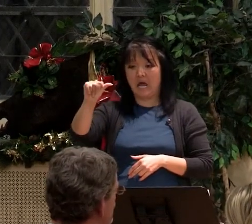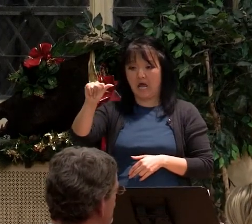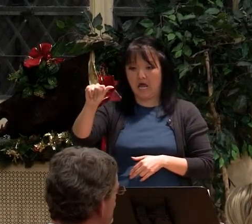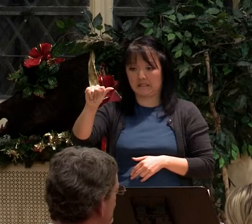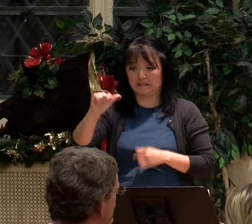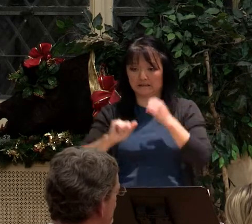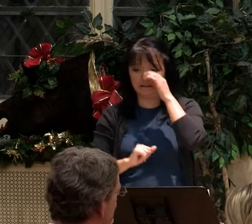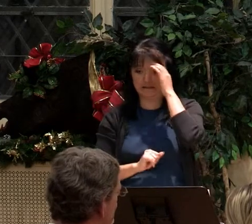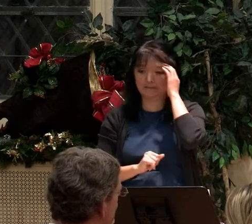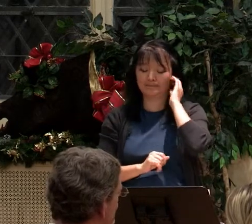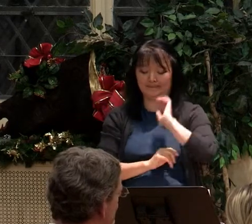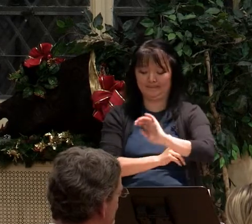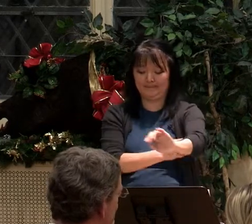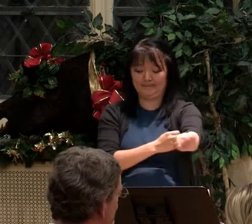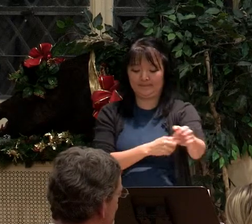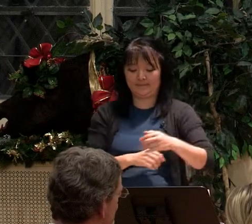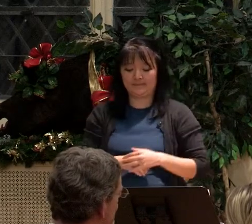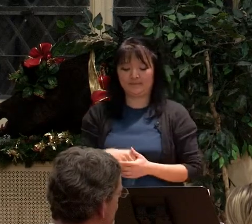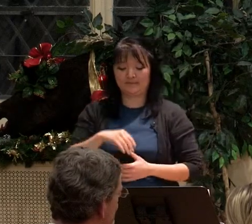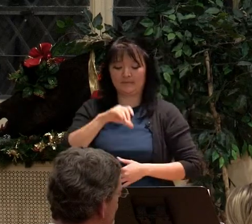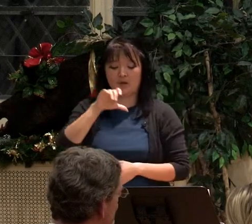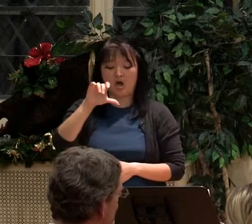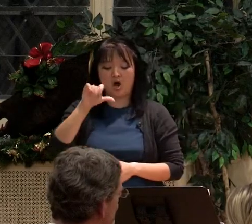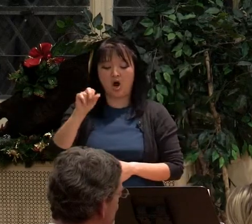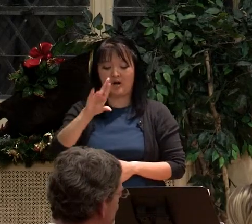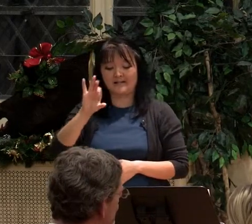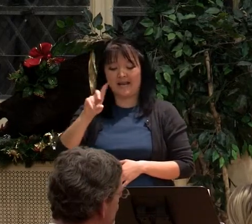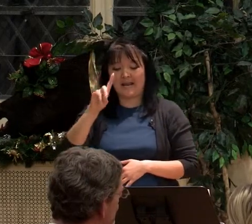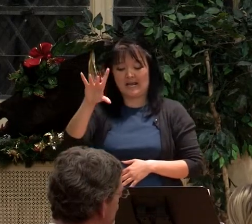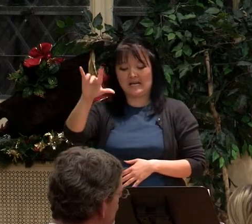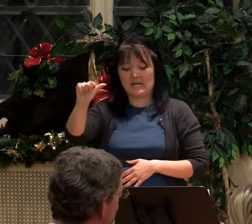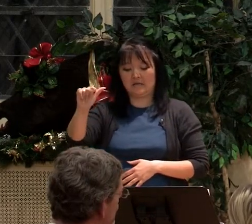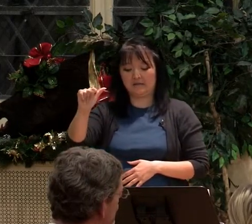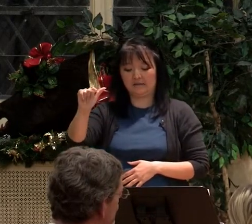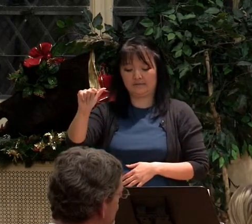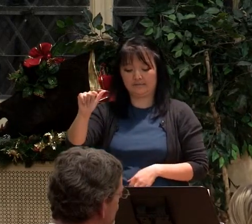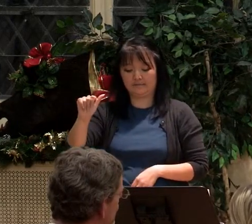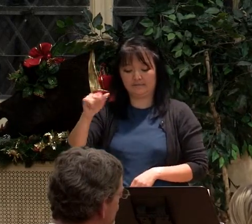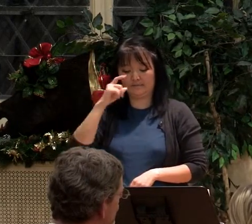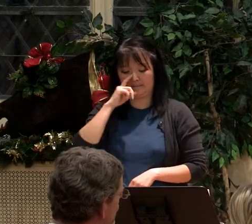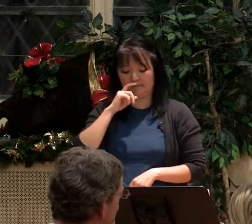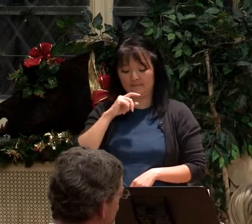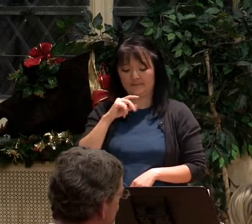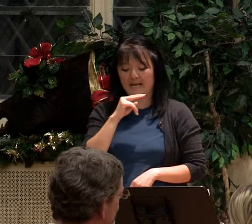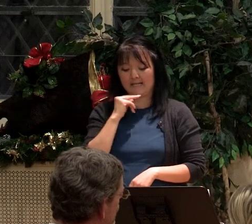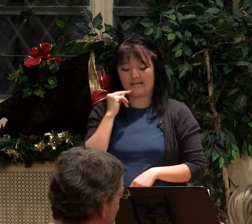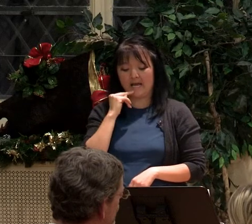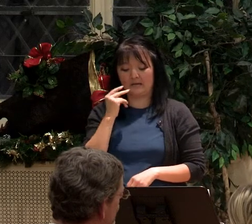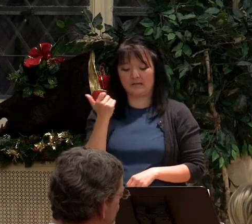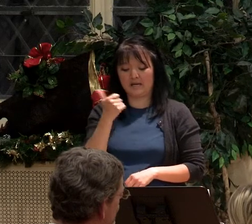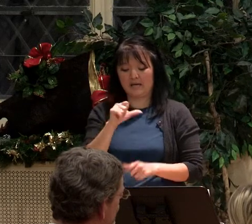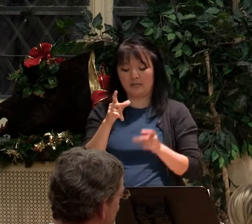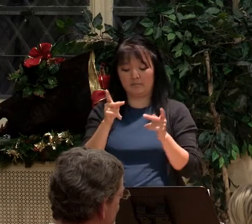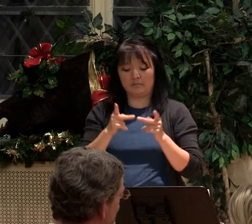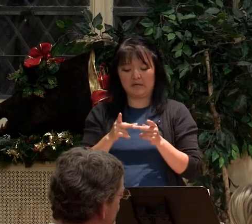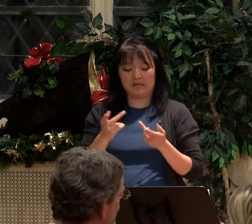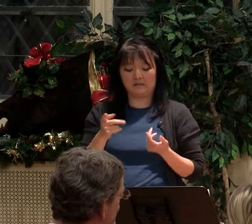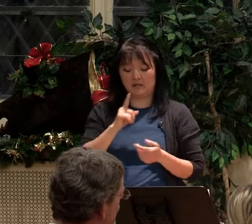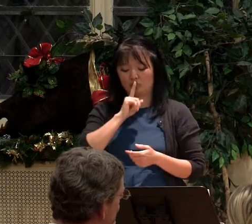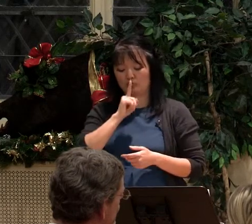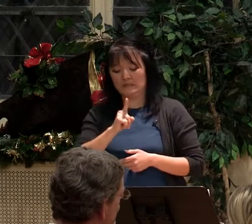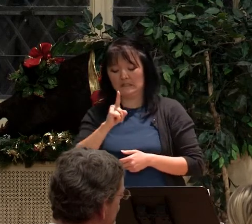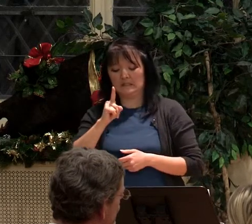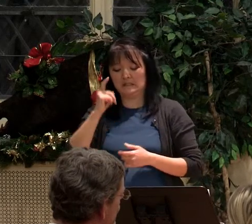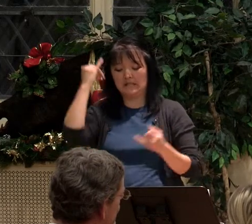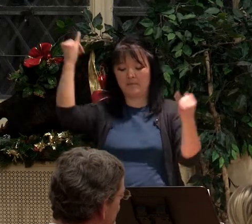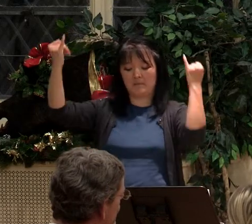Arcadia. Noun. any place real or